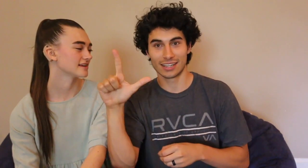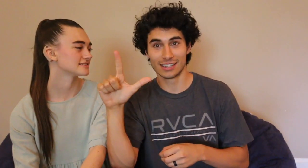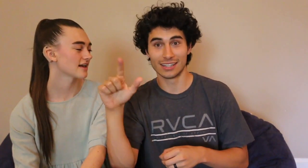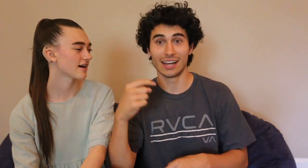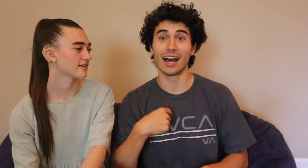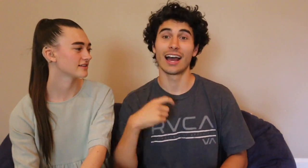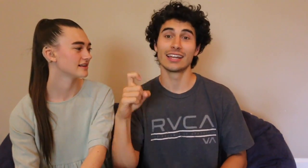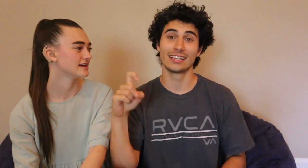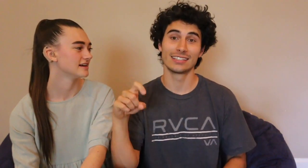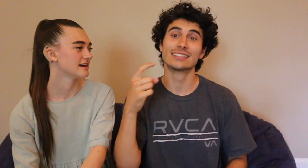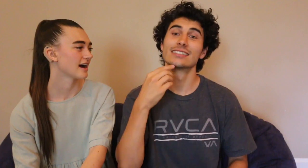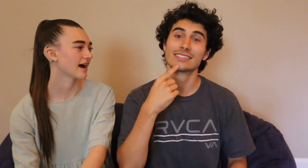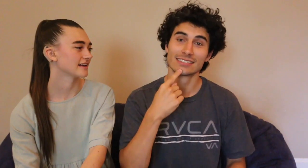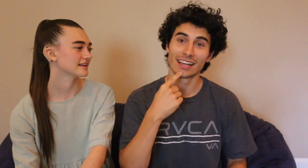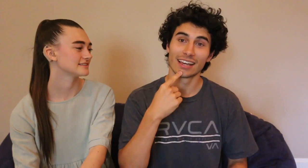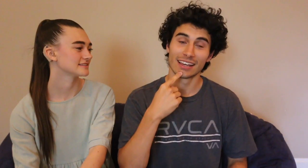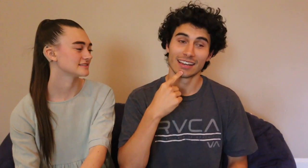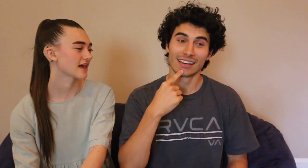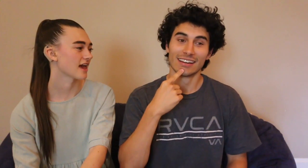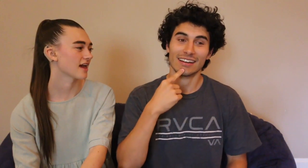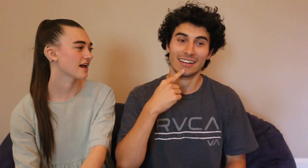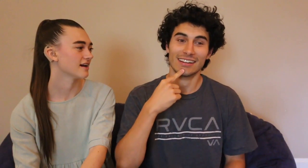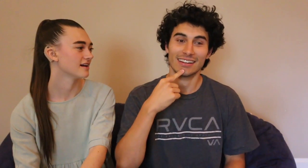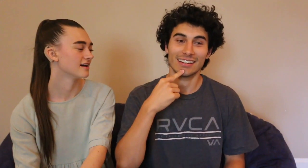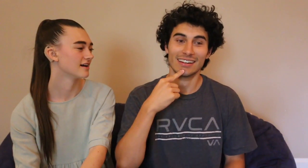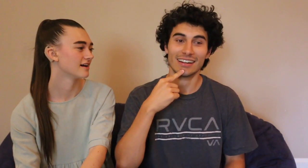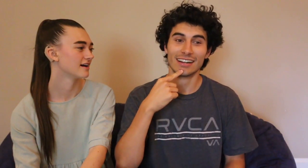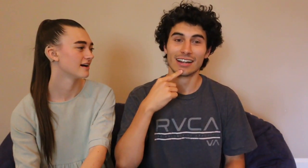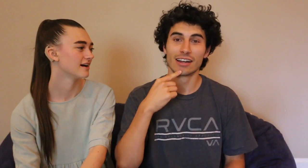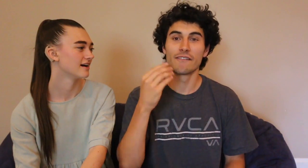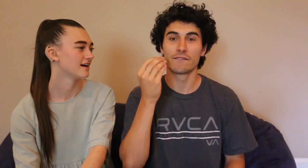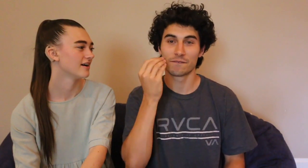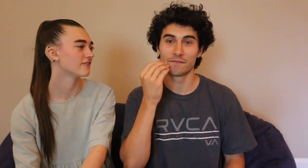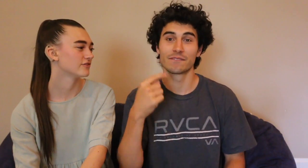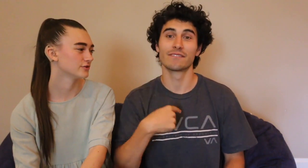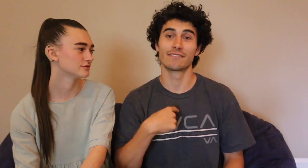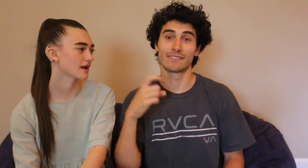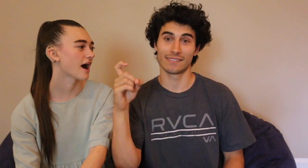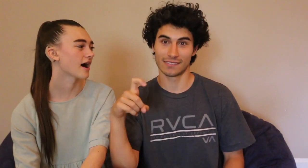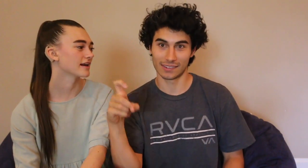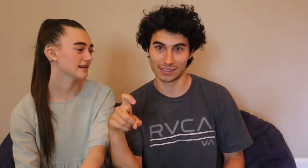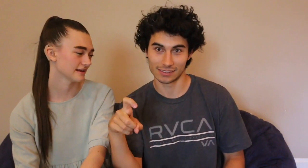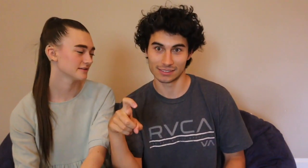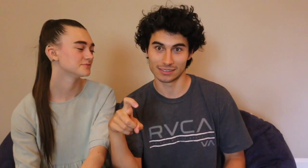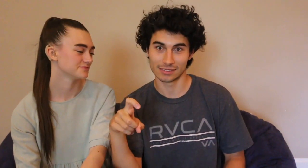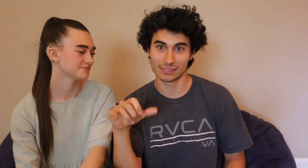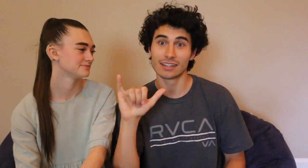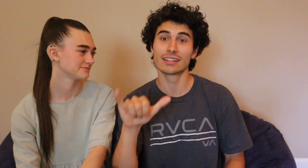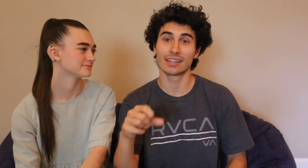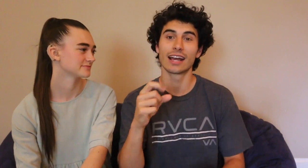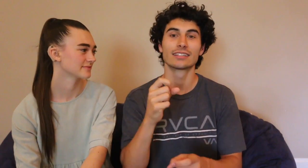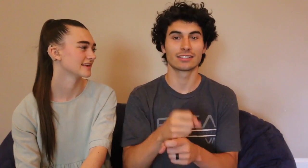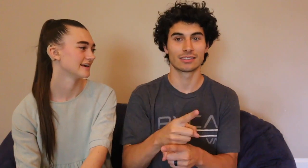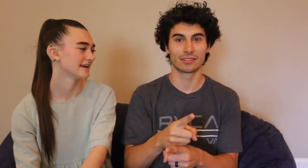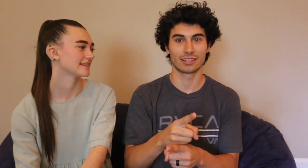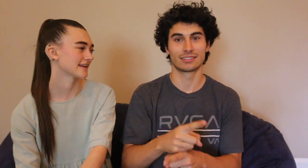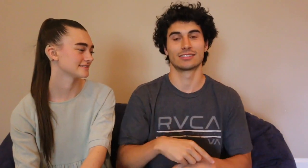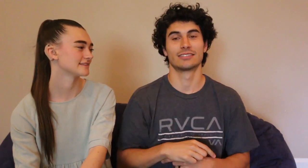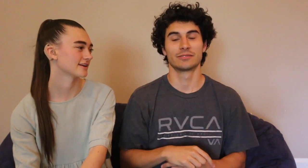ASL, I need to say, food I need. That's the